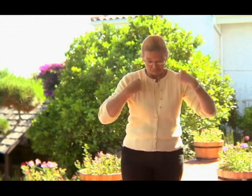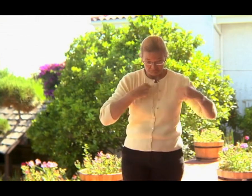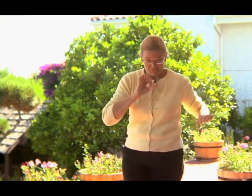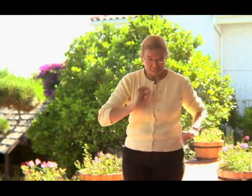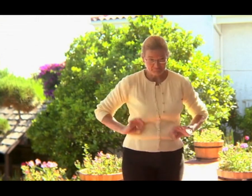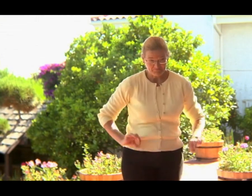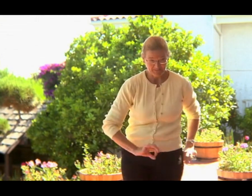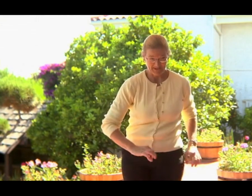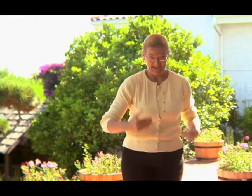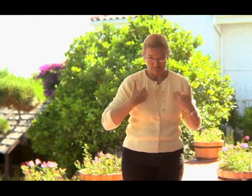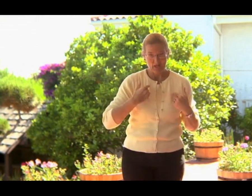body.